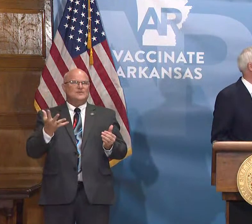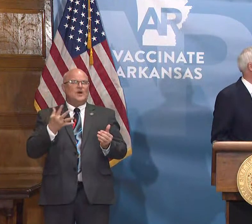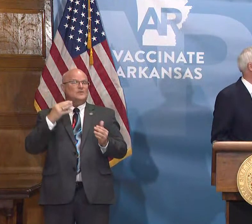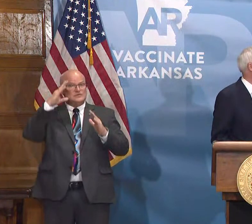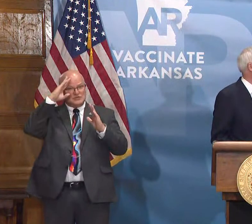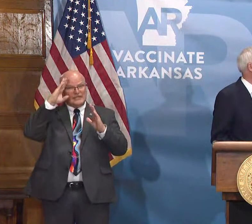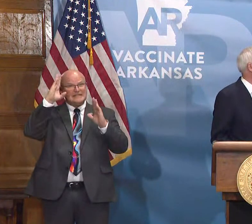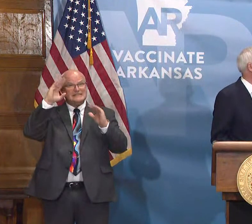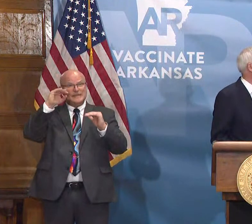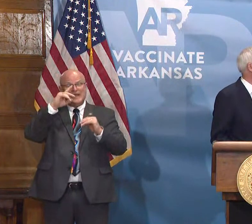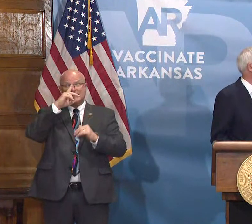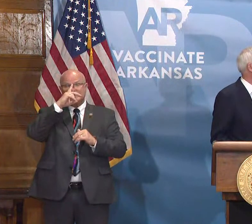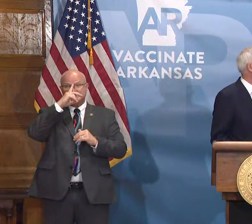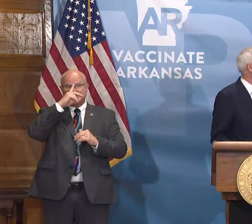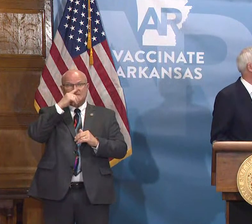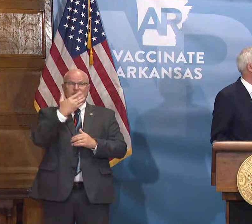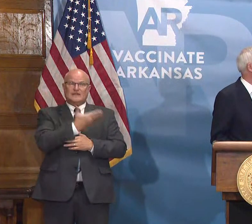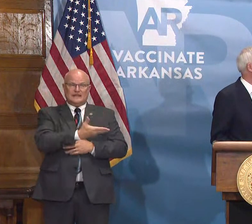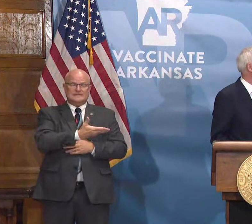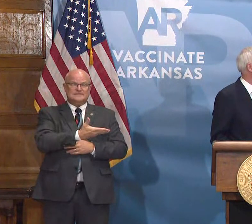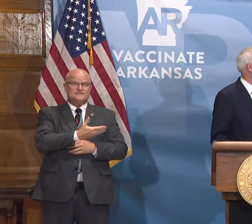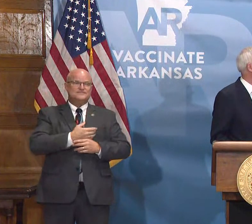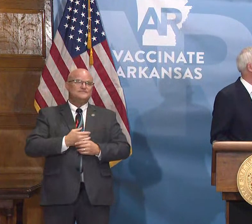should expect. And here